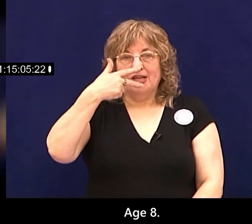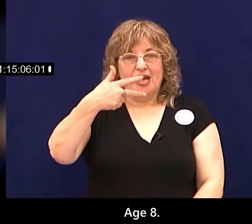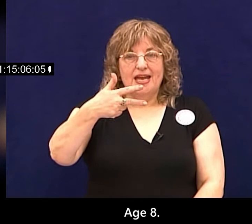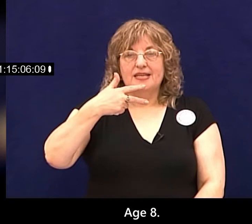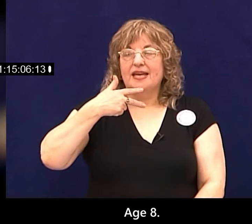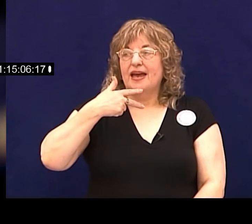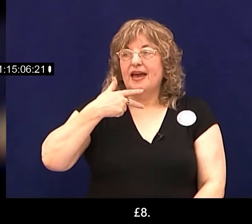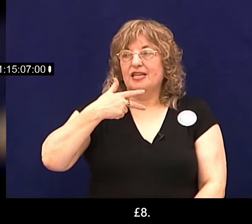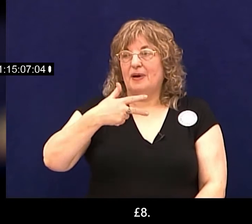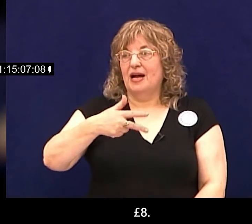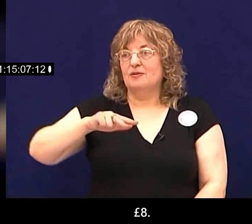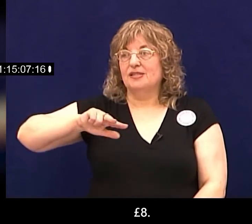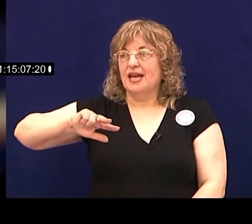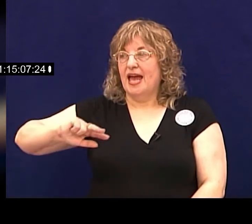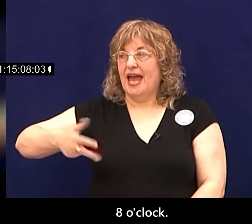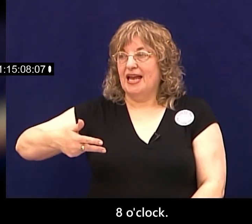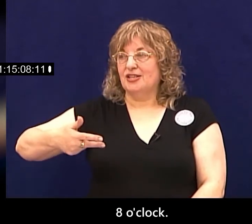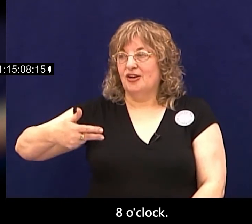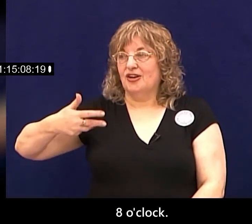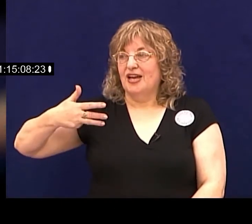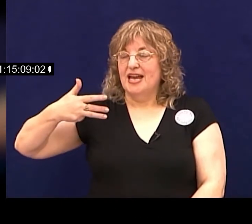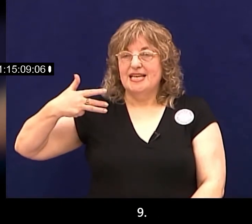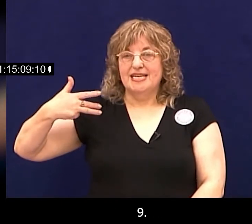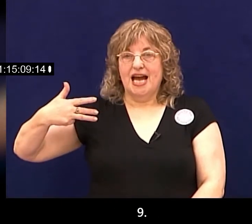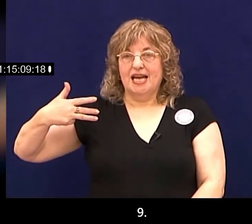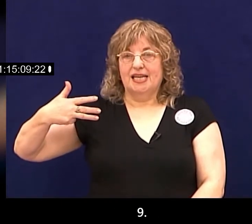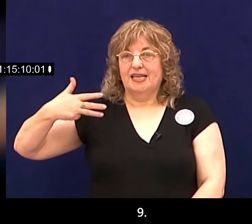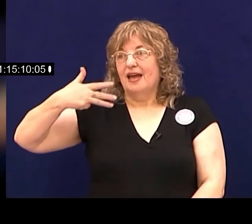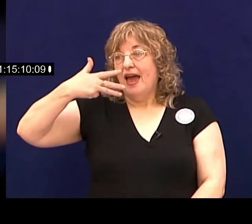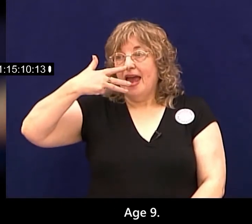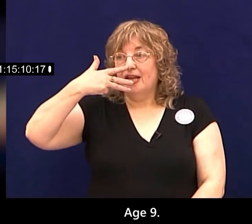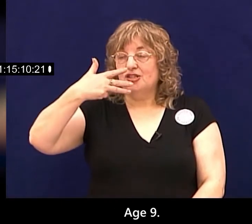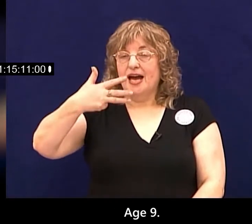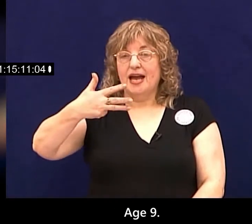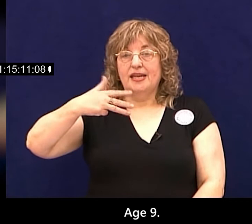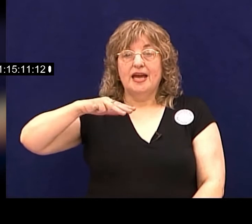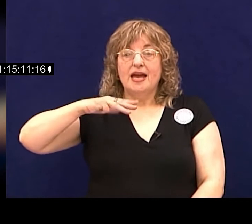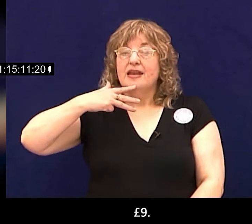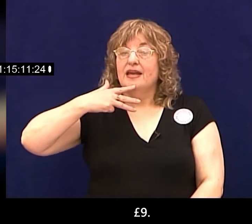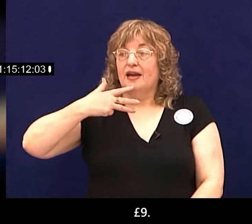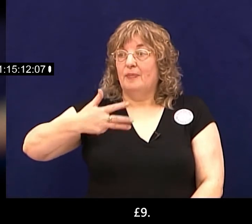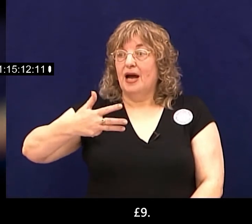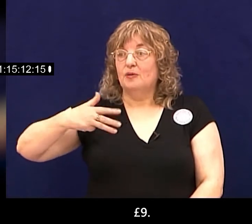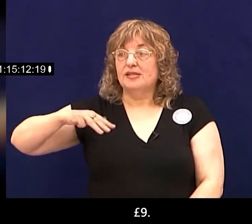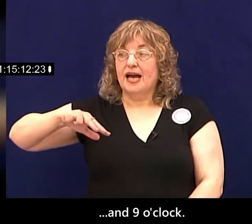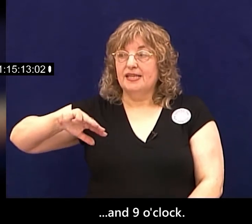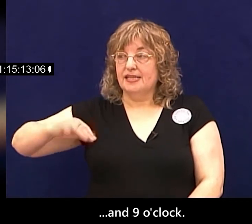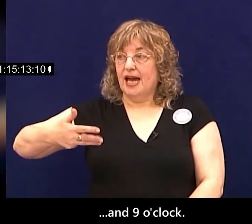age 8, £8, 8 o'clock. 9, Age 9, £9 and 9